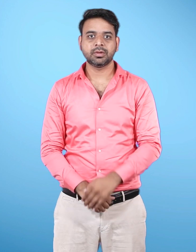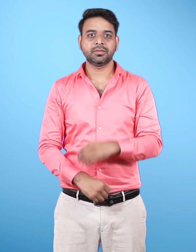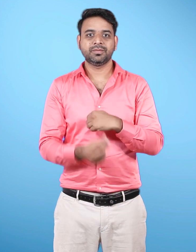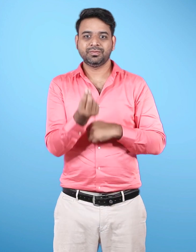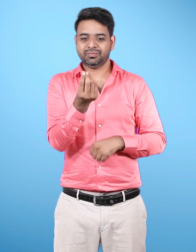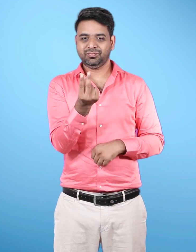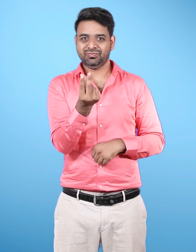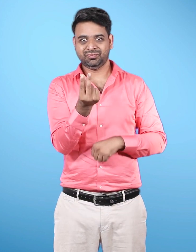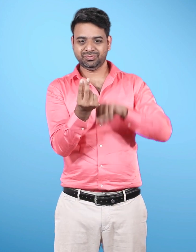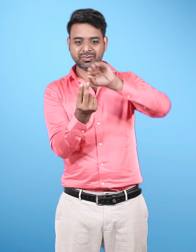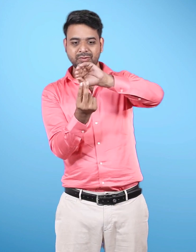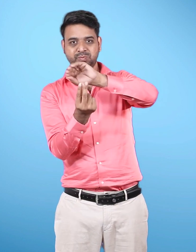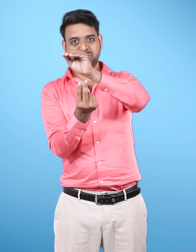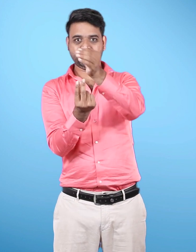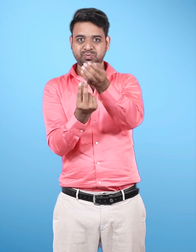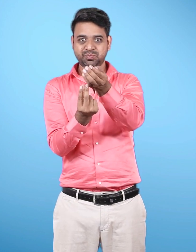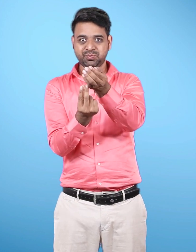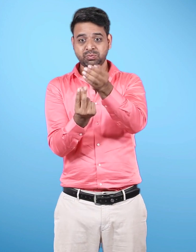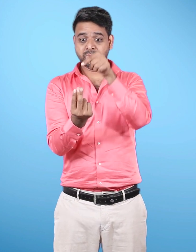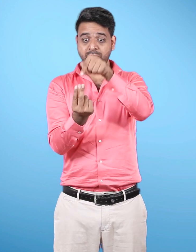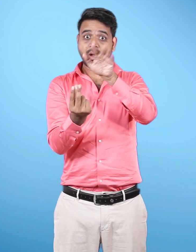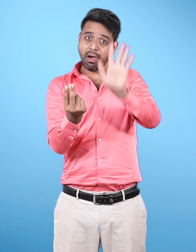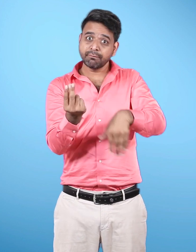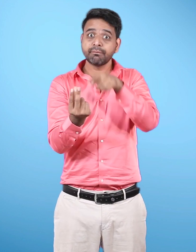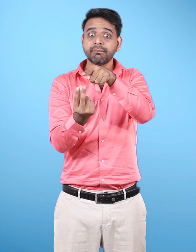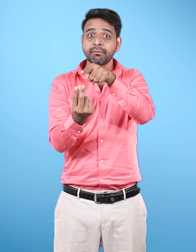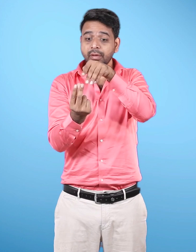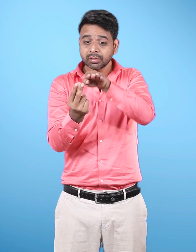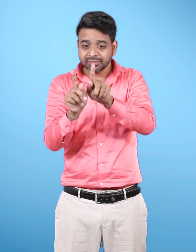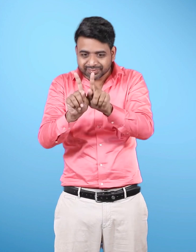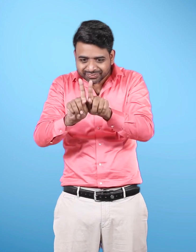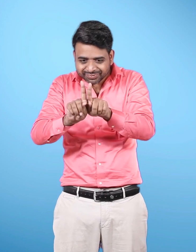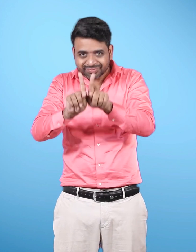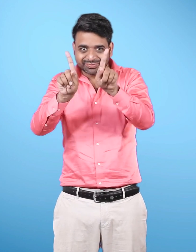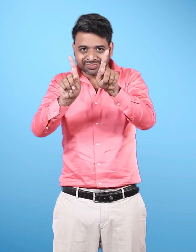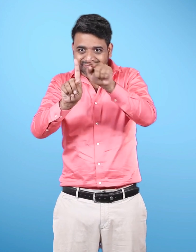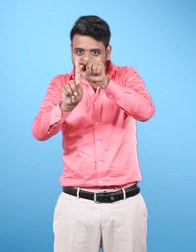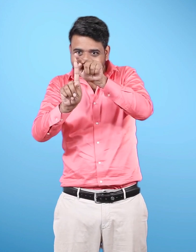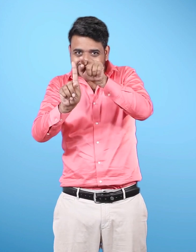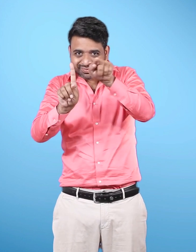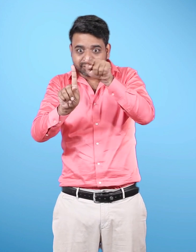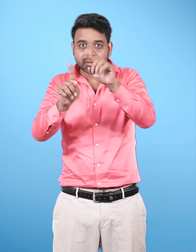An electric bulb has a filament that is connected to its terminals.